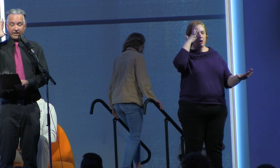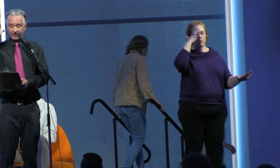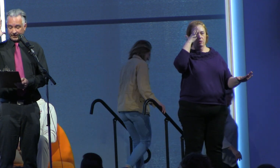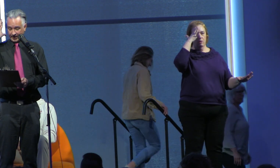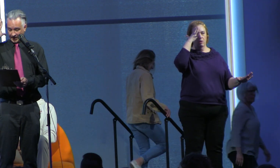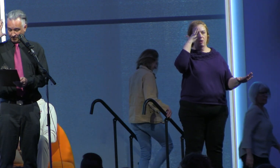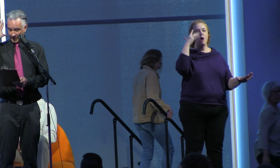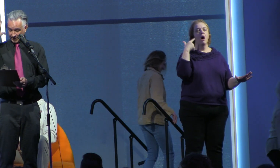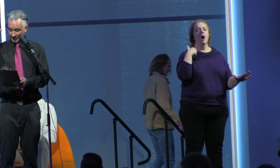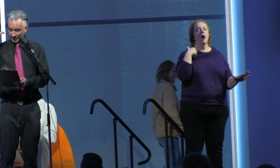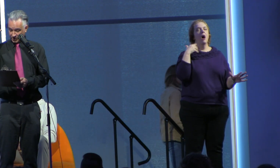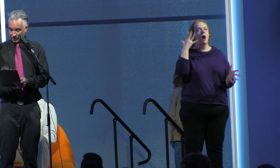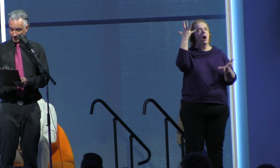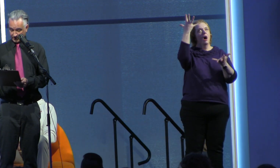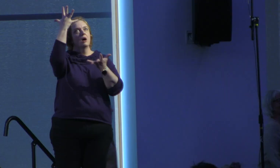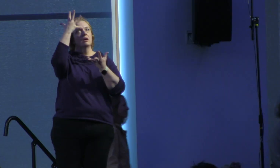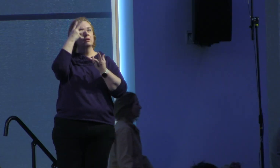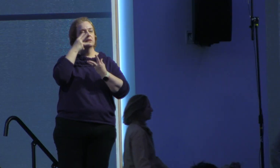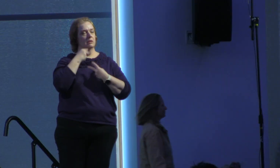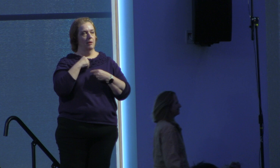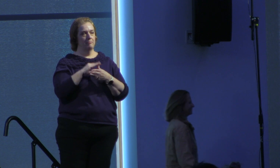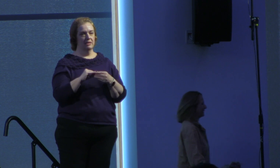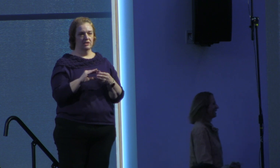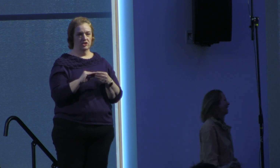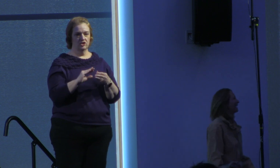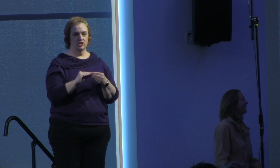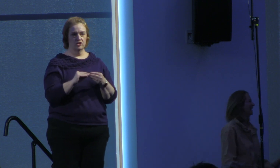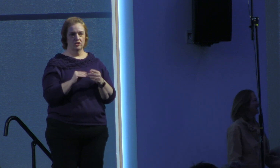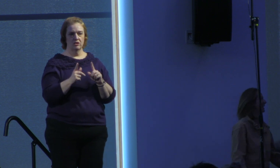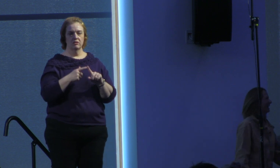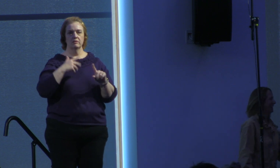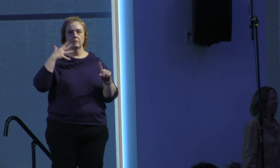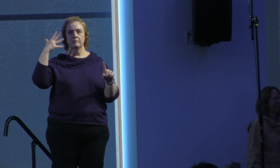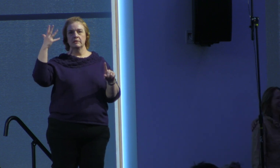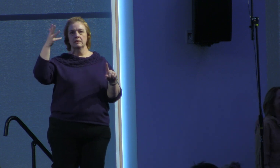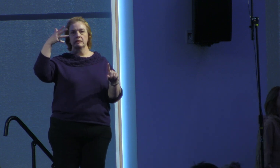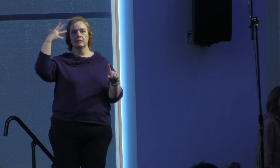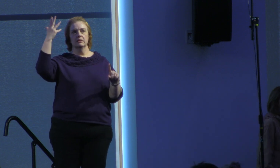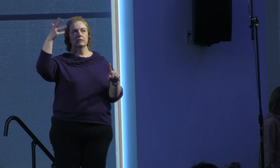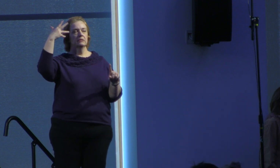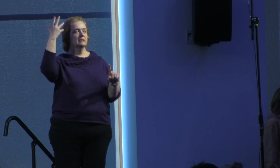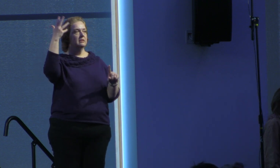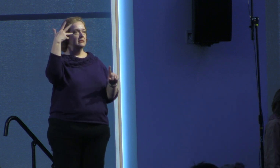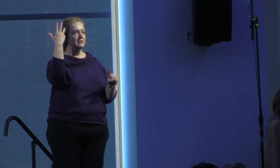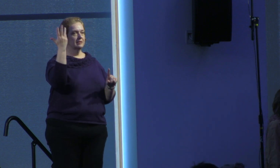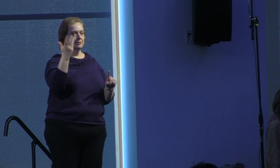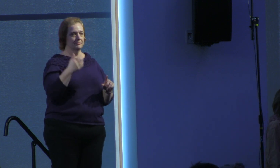am getting a message from an entity.